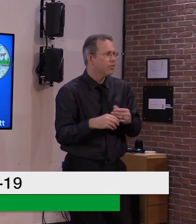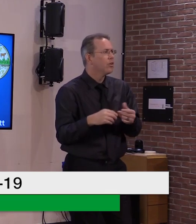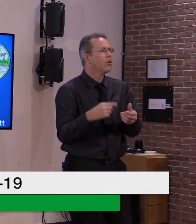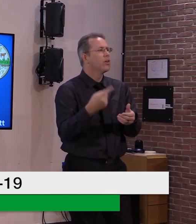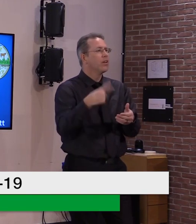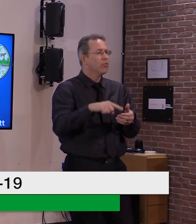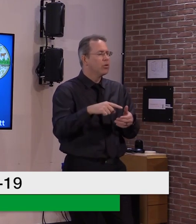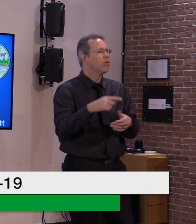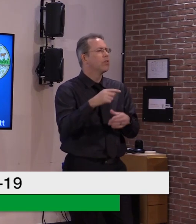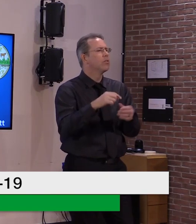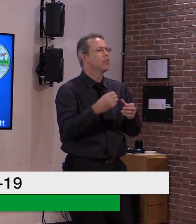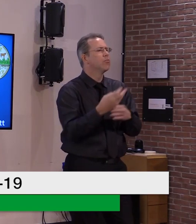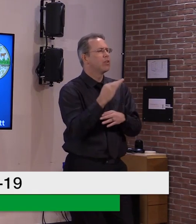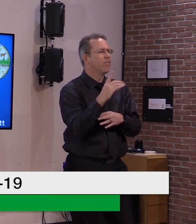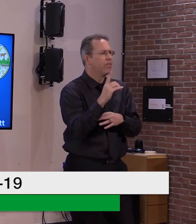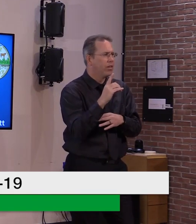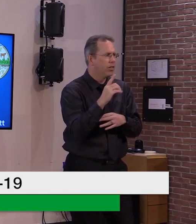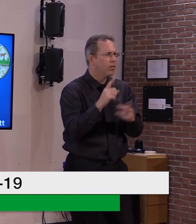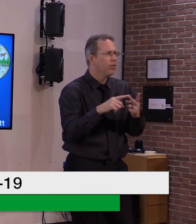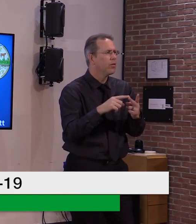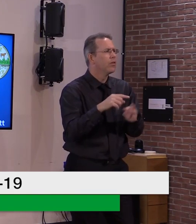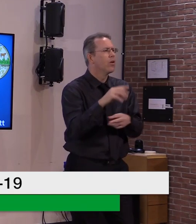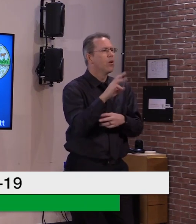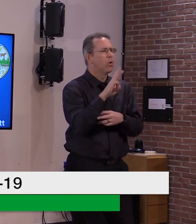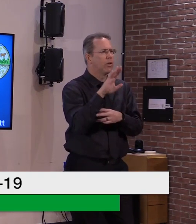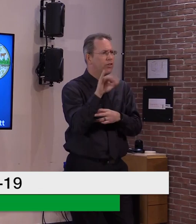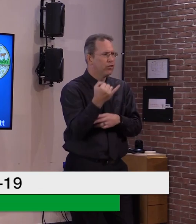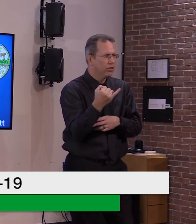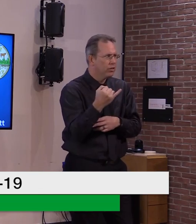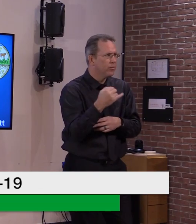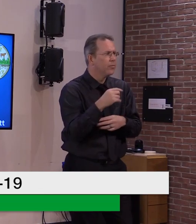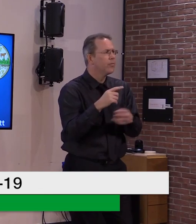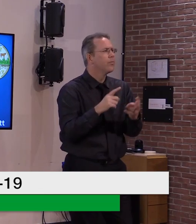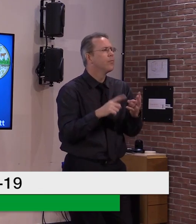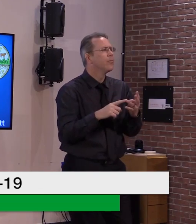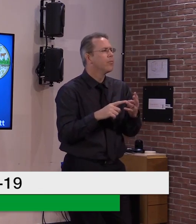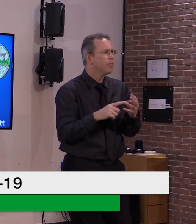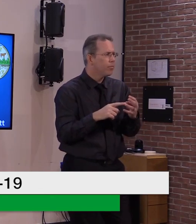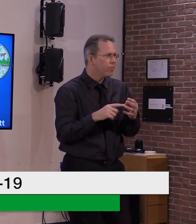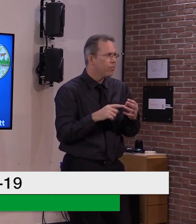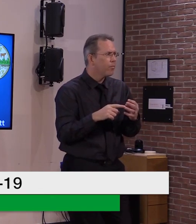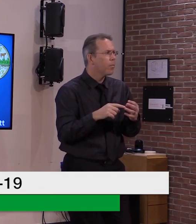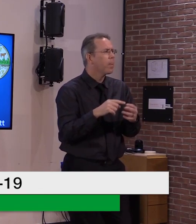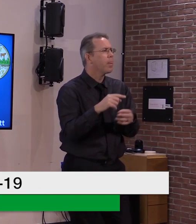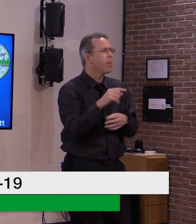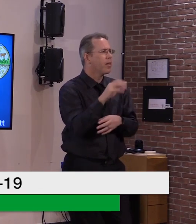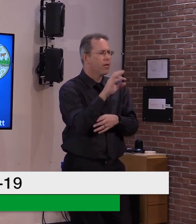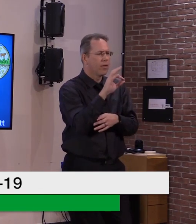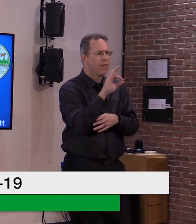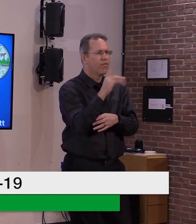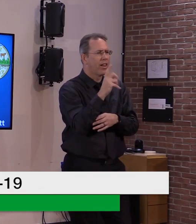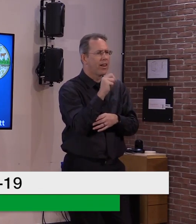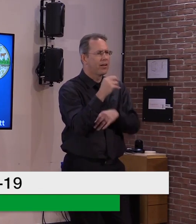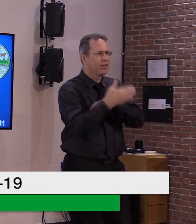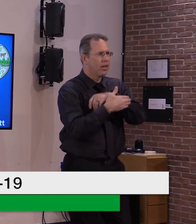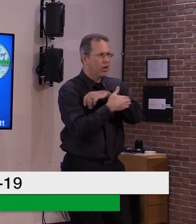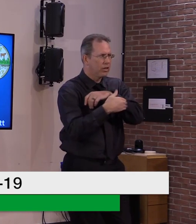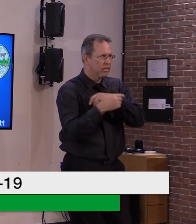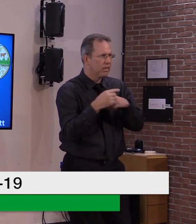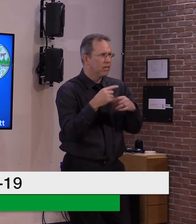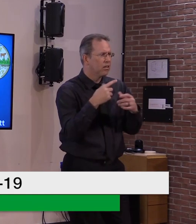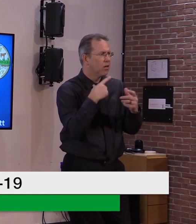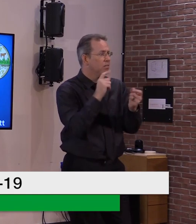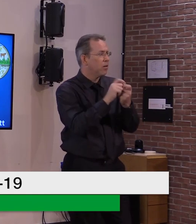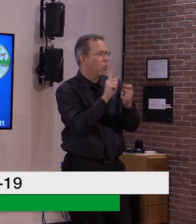morrisville white river junction and franklin county and we're finalizing the site in franklin county so